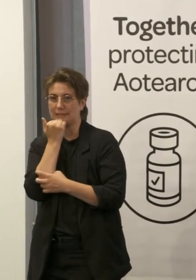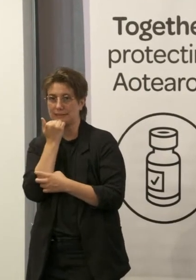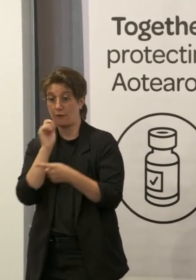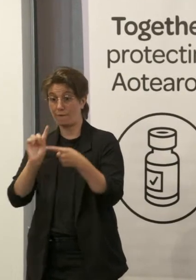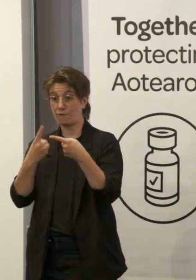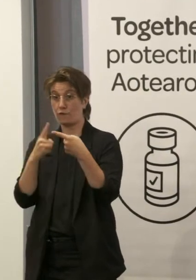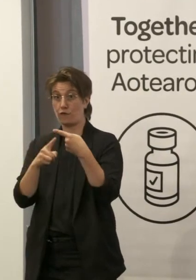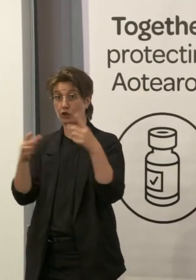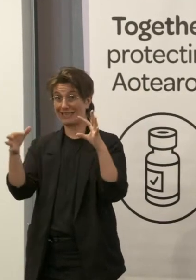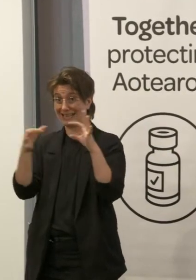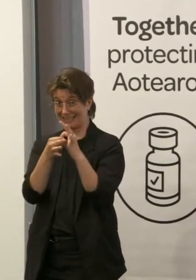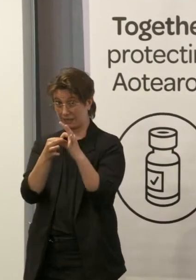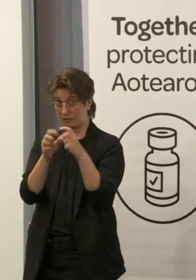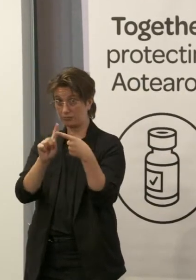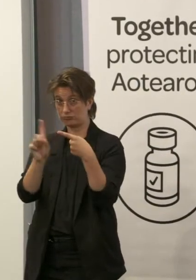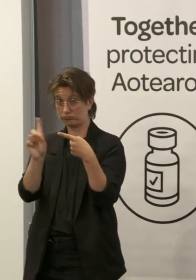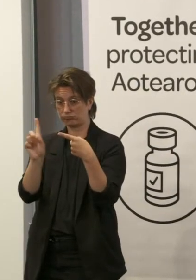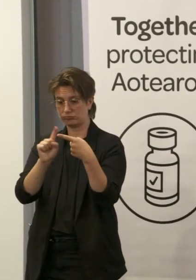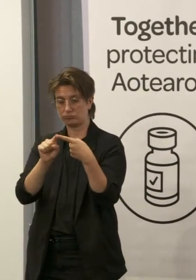the